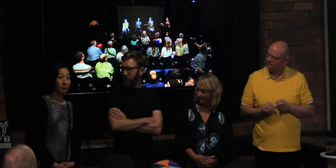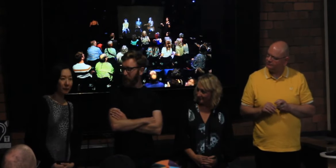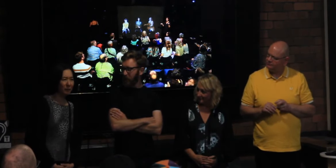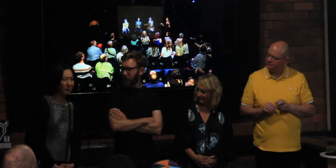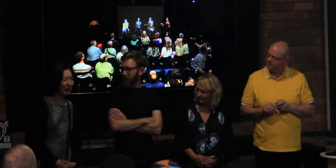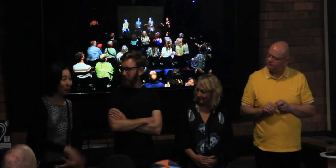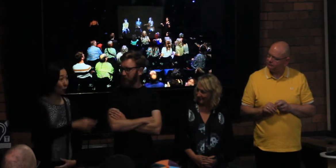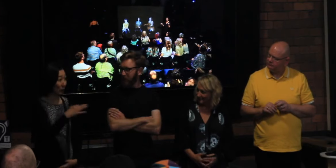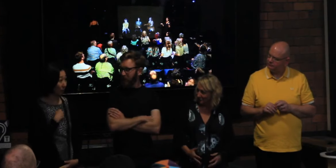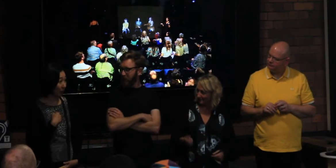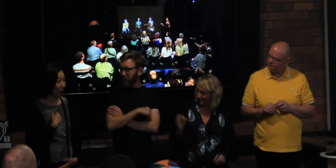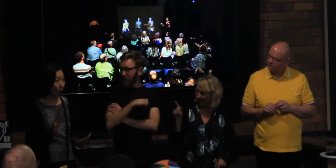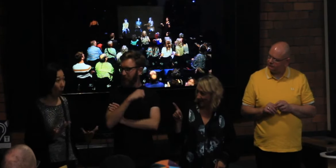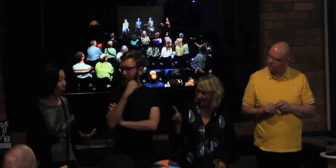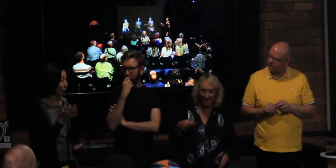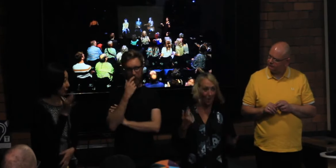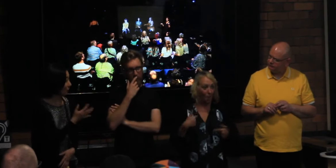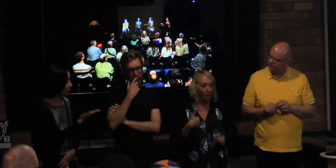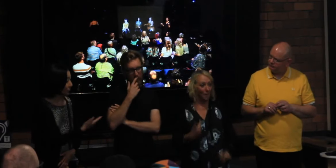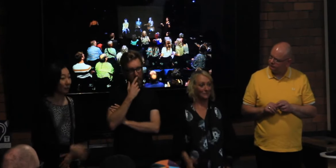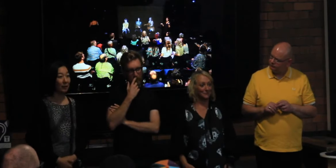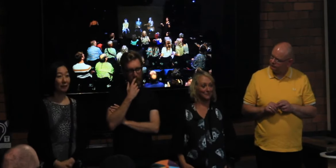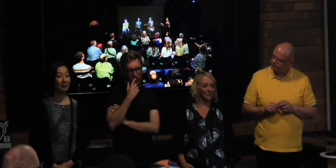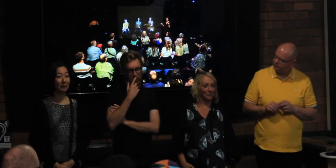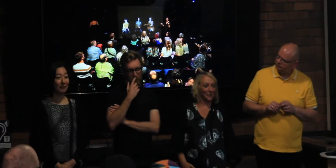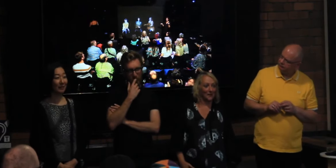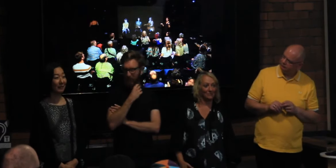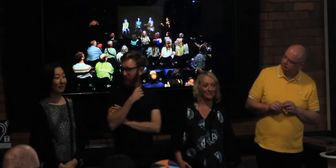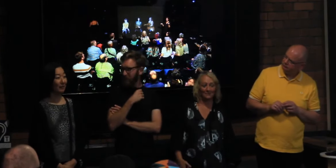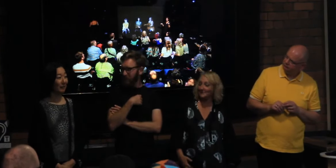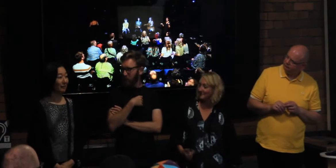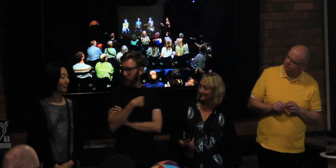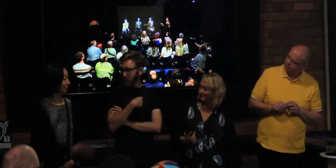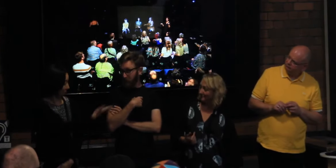Oh well, are you asking me, or is that for...